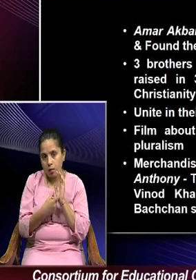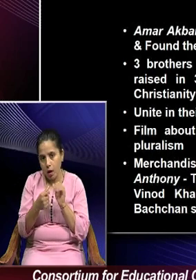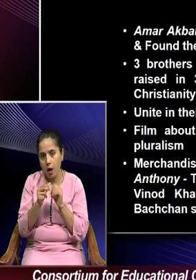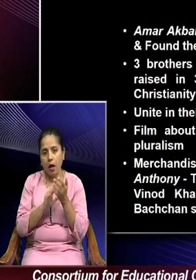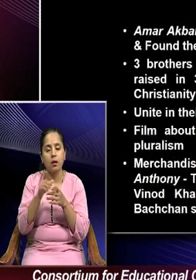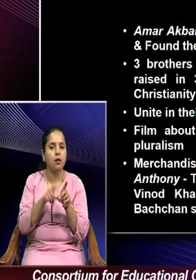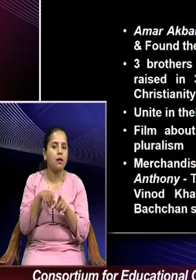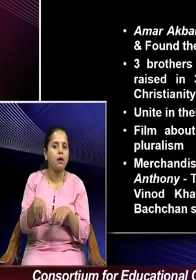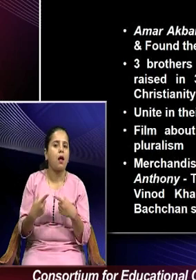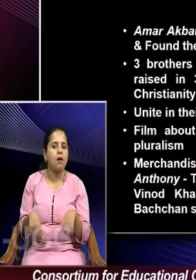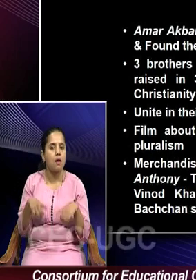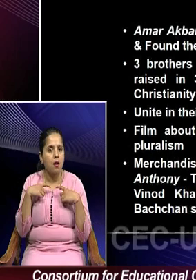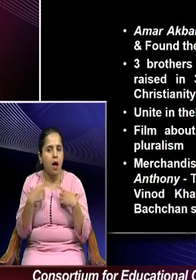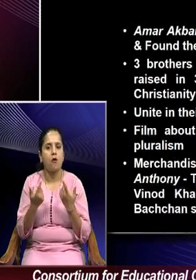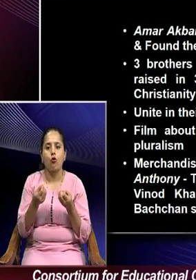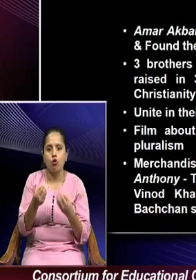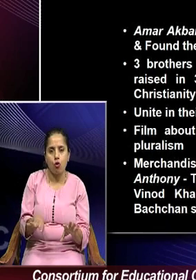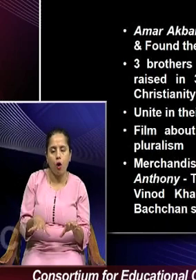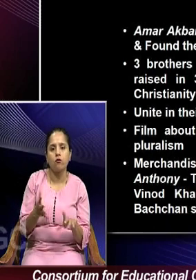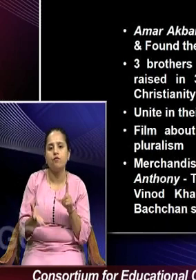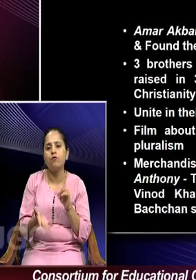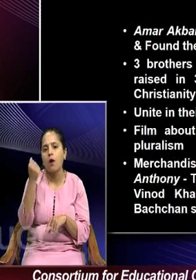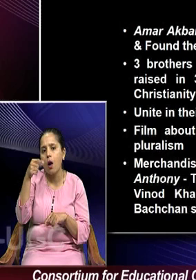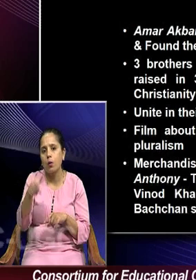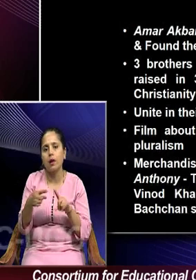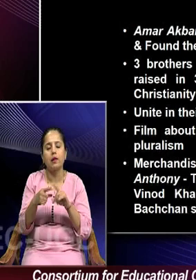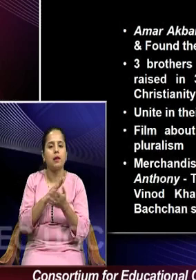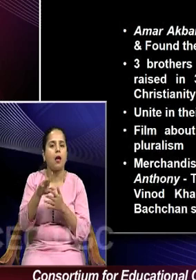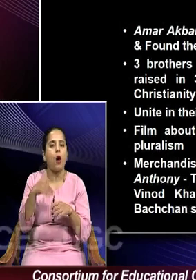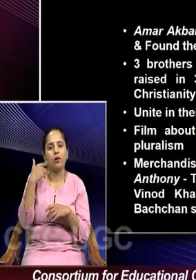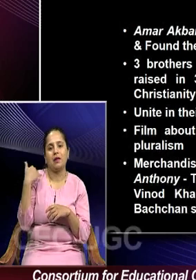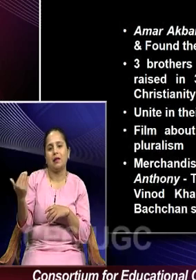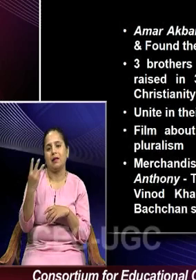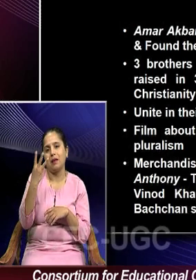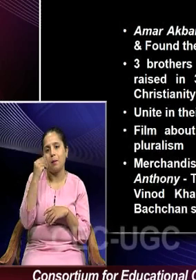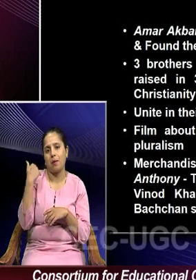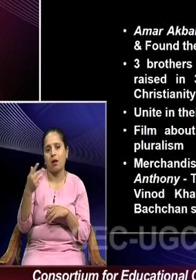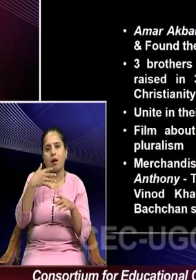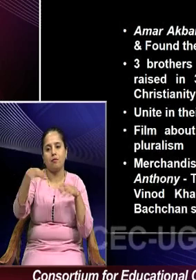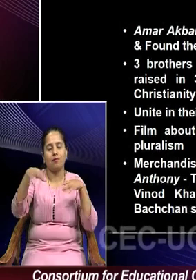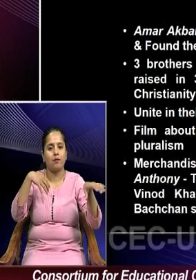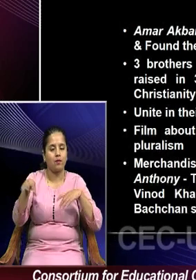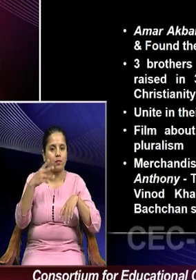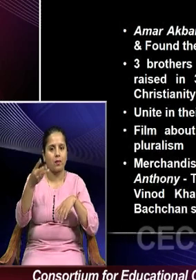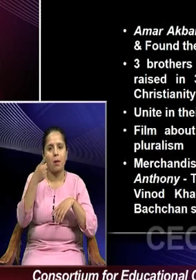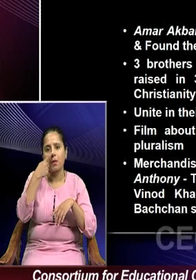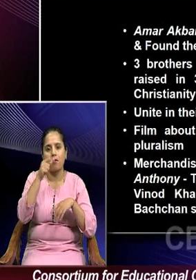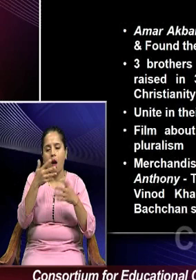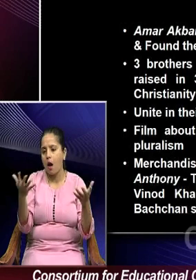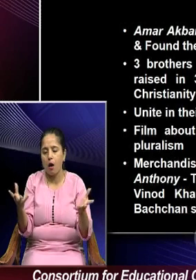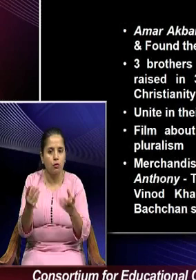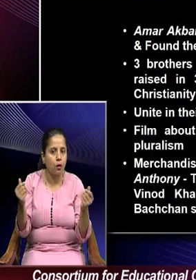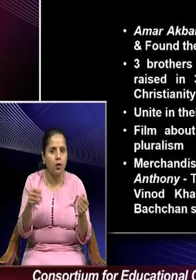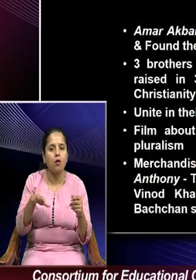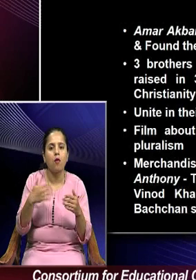the lost and found theme, that how three brothers they get separated from their parents, and finally